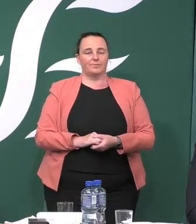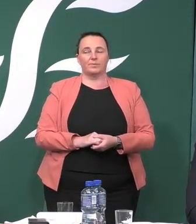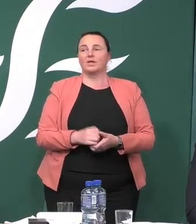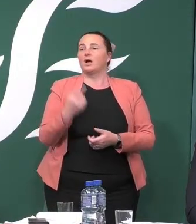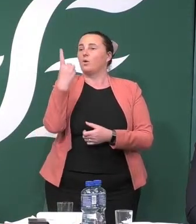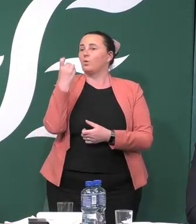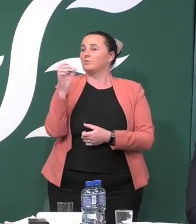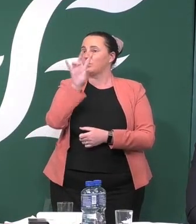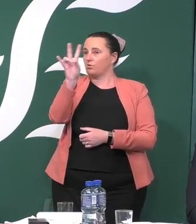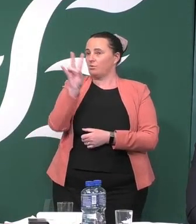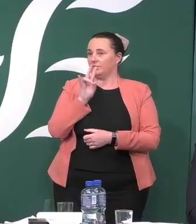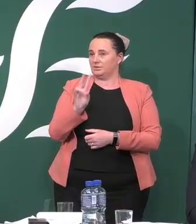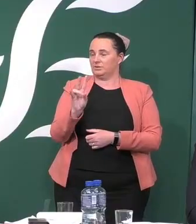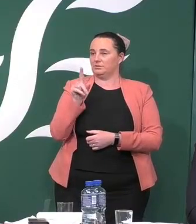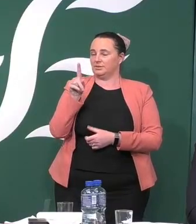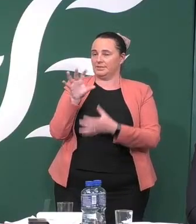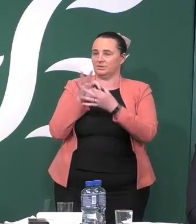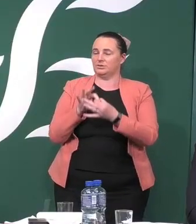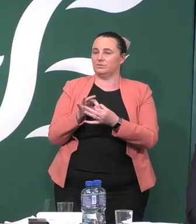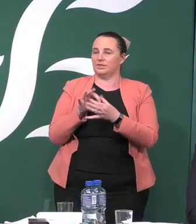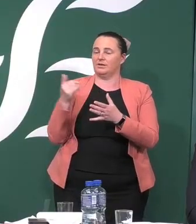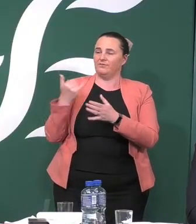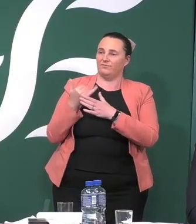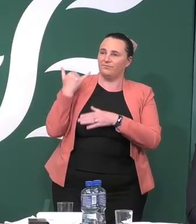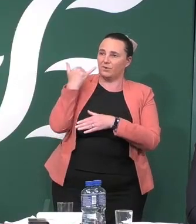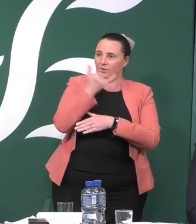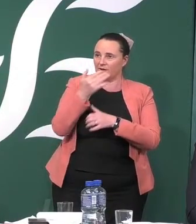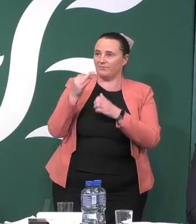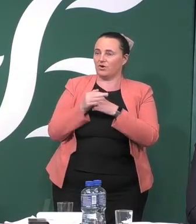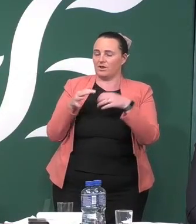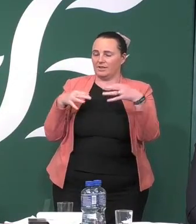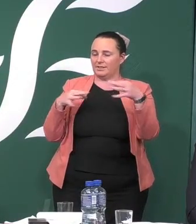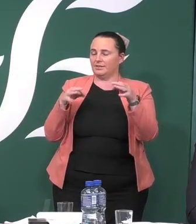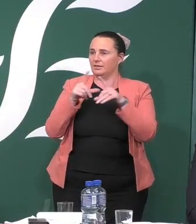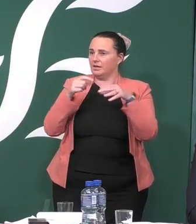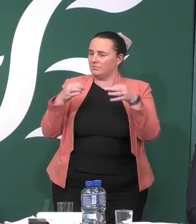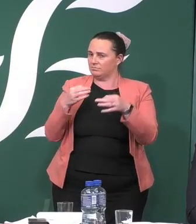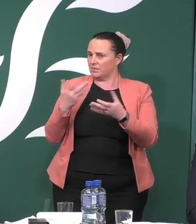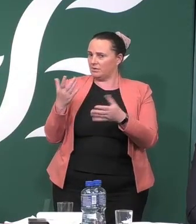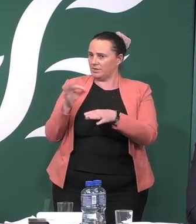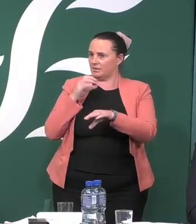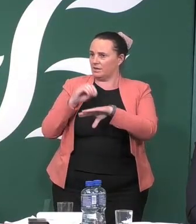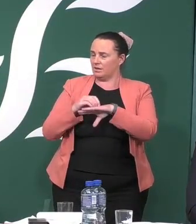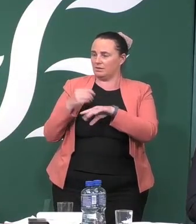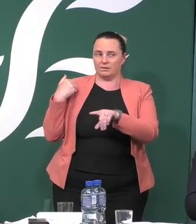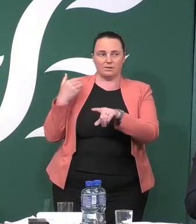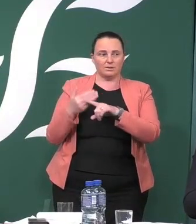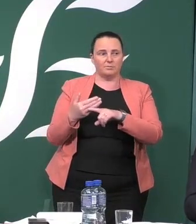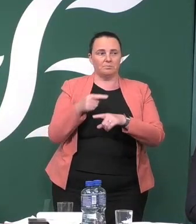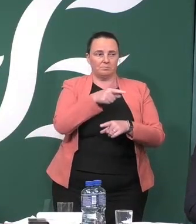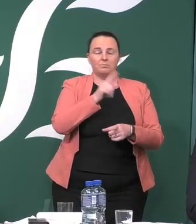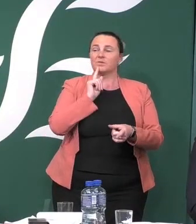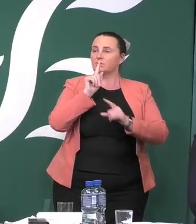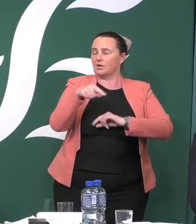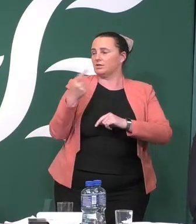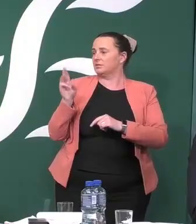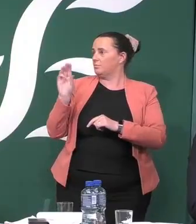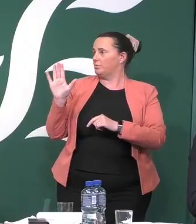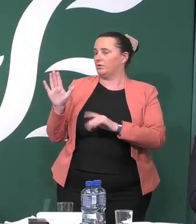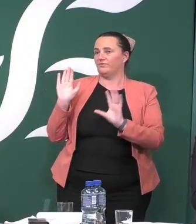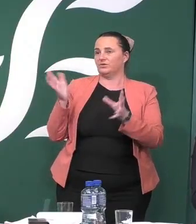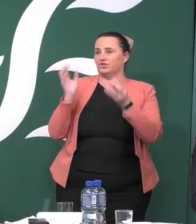Further question in relation to the hotline for people and the certificates. How is that going at the moment? Yeah, so I think as Paul said